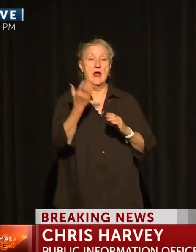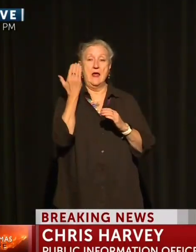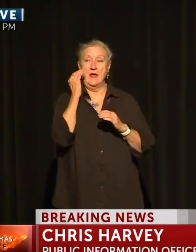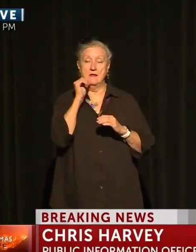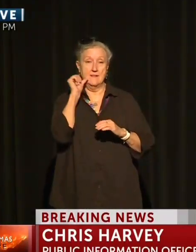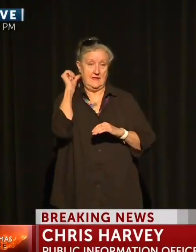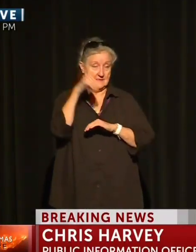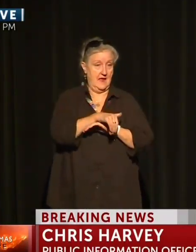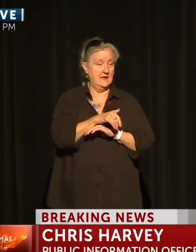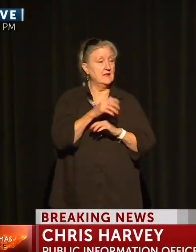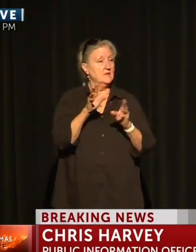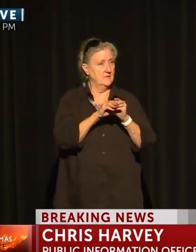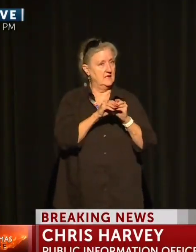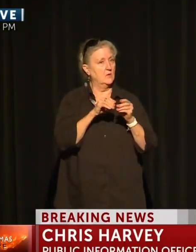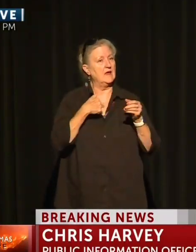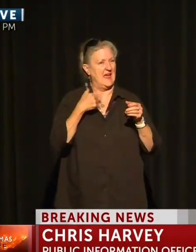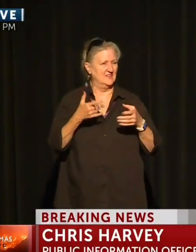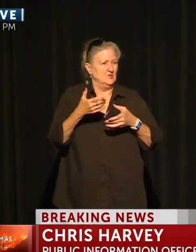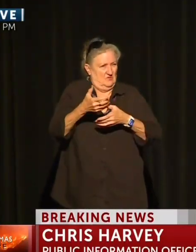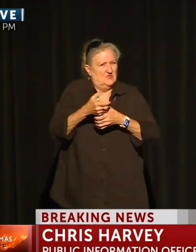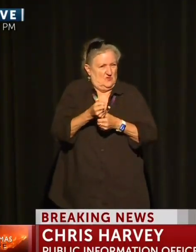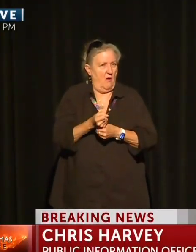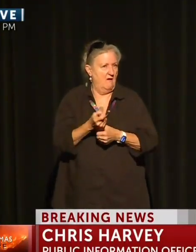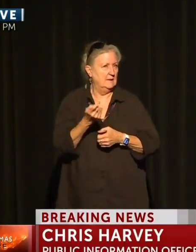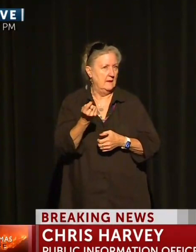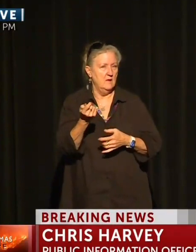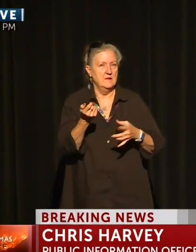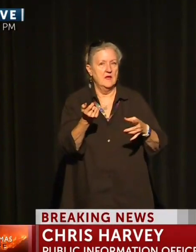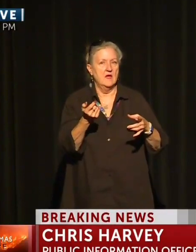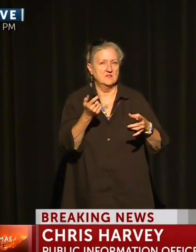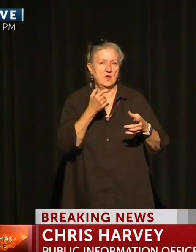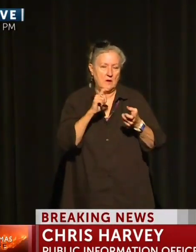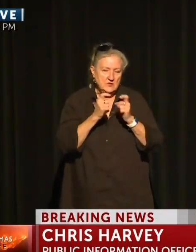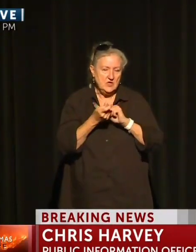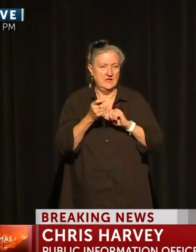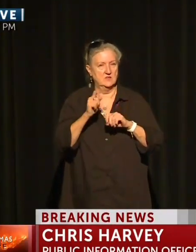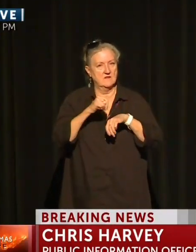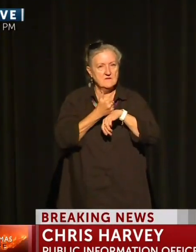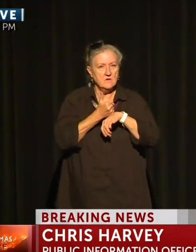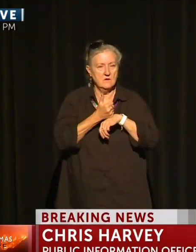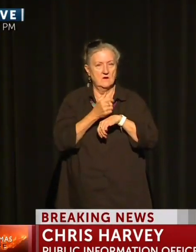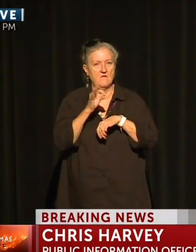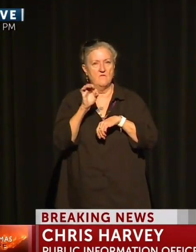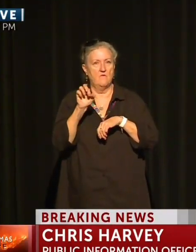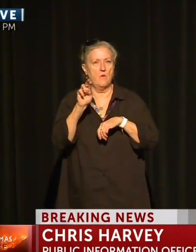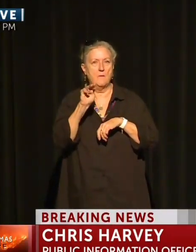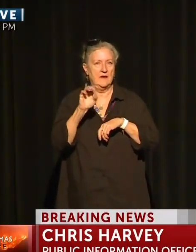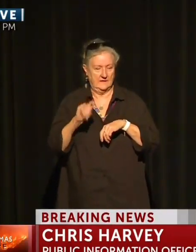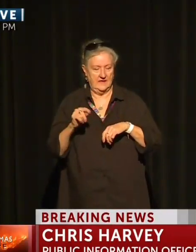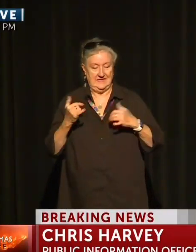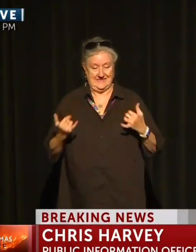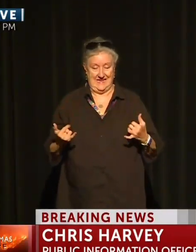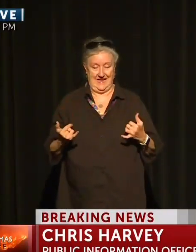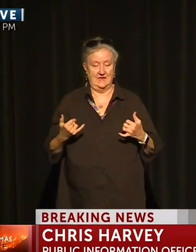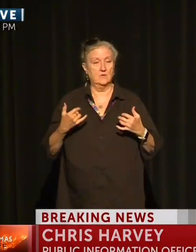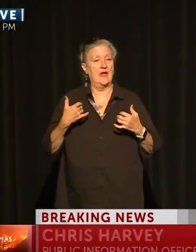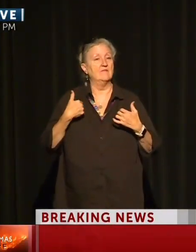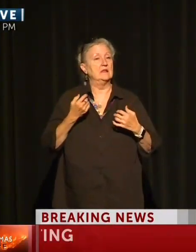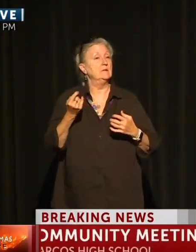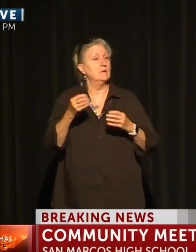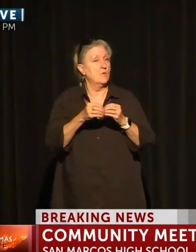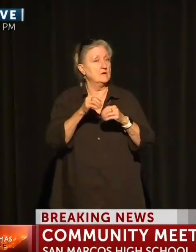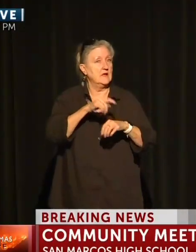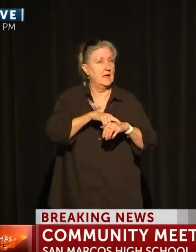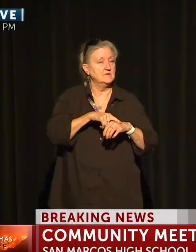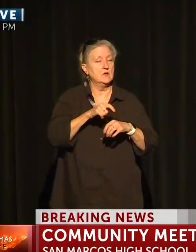Last night at this meeting, we had to shorten up a little bit, and so we changed the format. Tonight, we have a little bit more time. We'll return to a